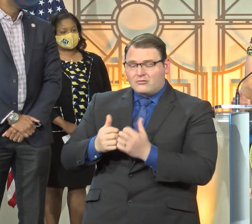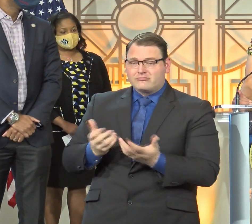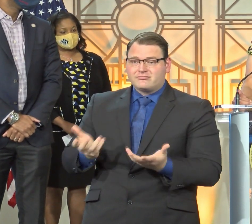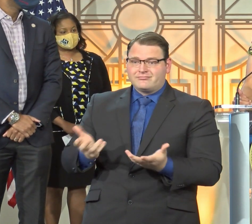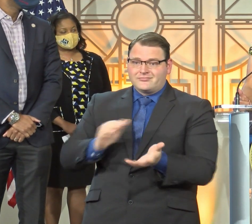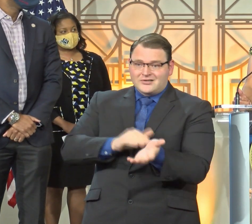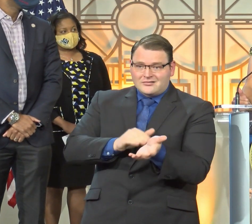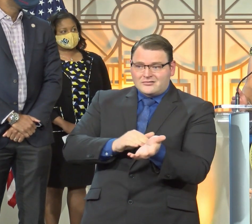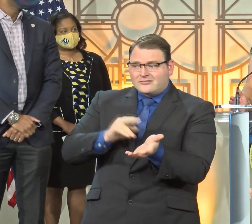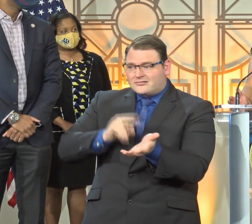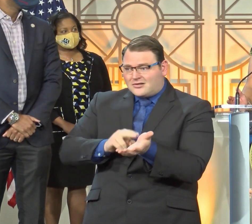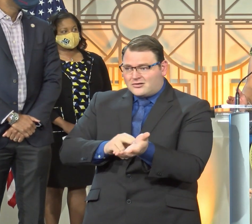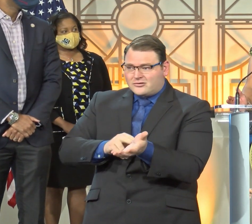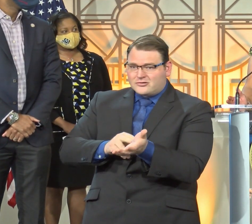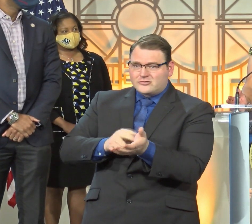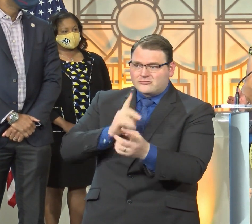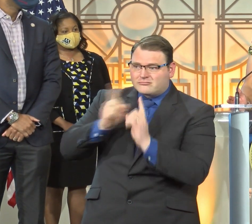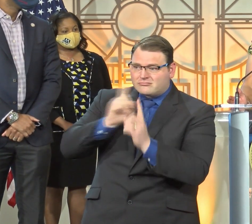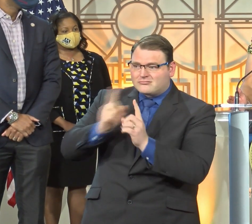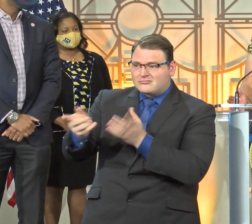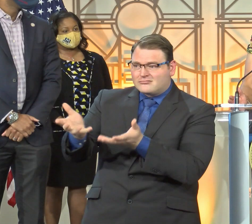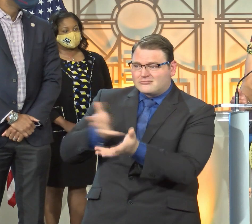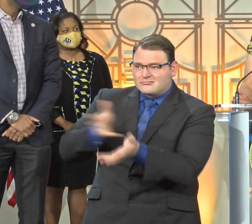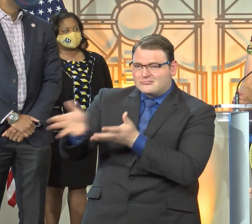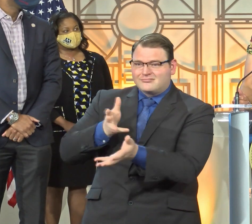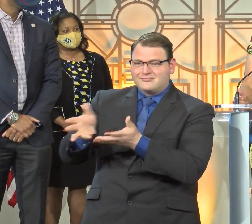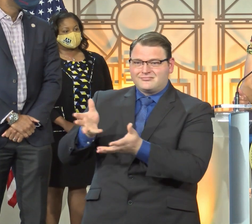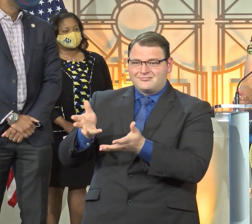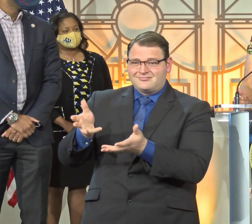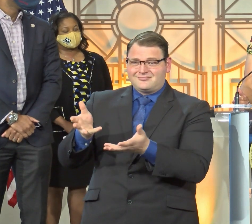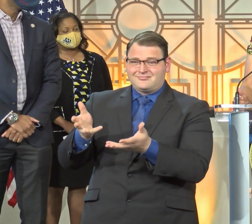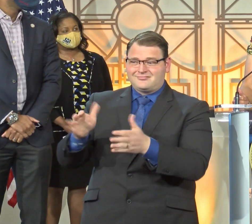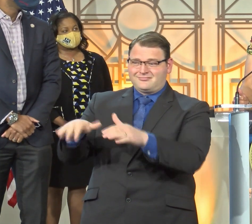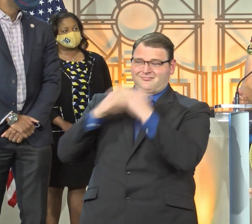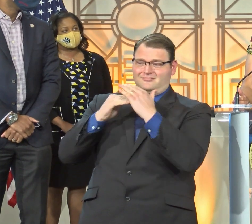that, I kept an extensive journal